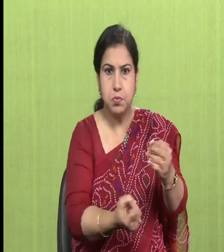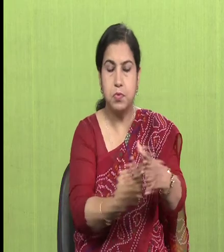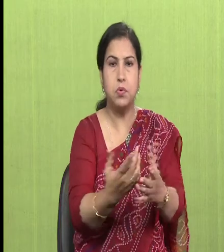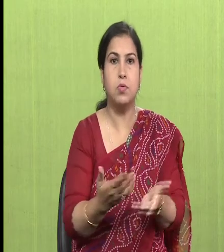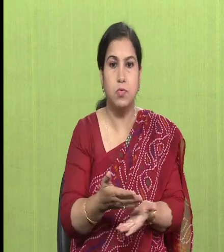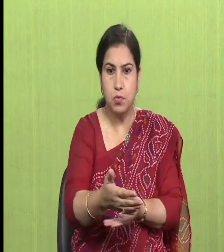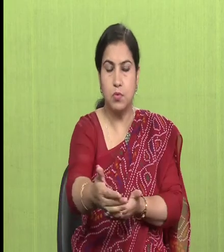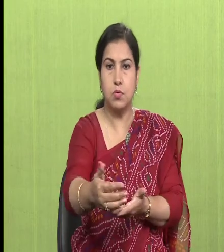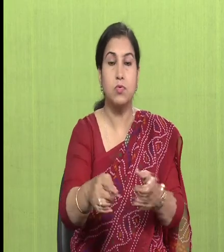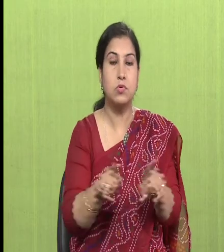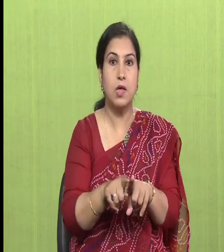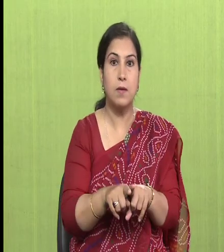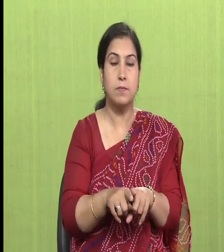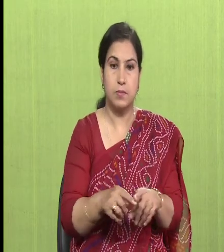and new subjects were born.